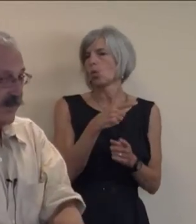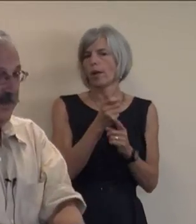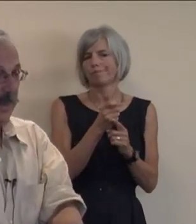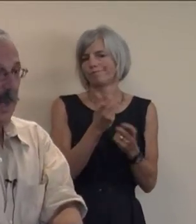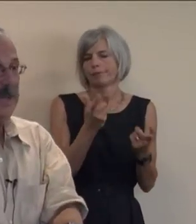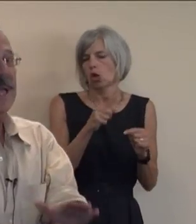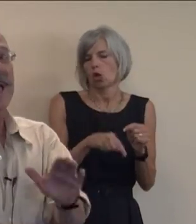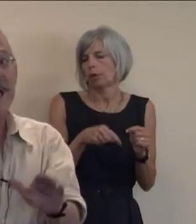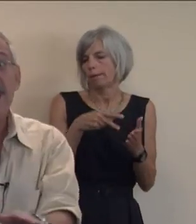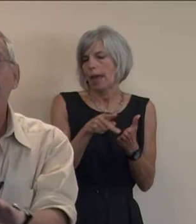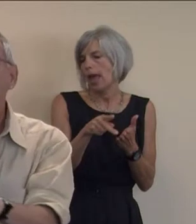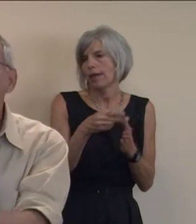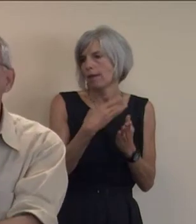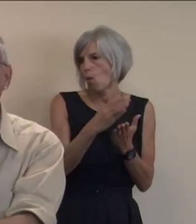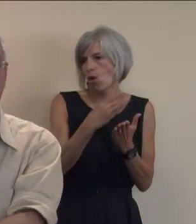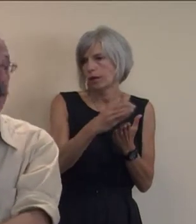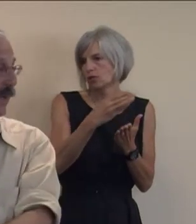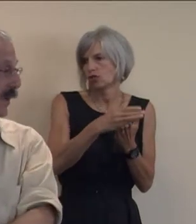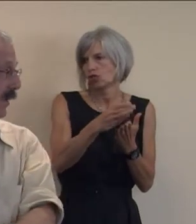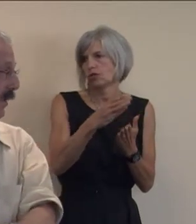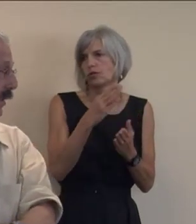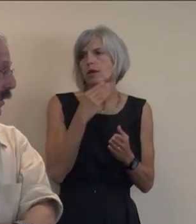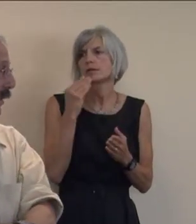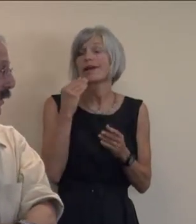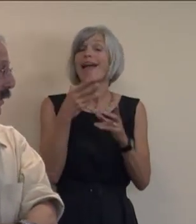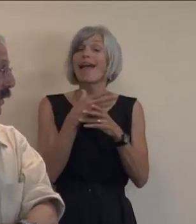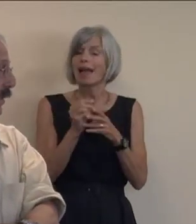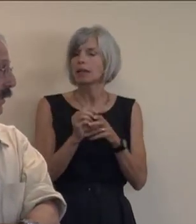housing prices declined, and stock market.